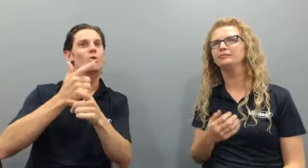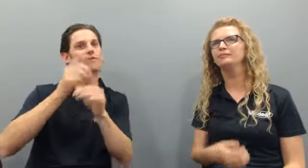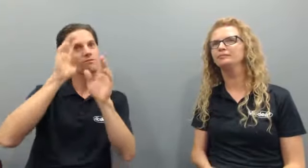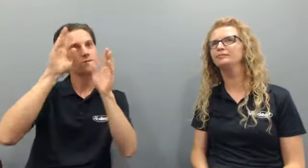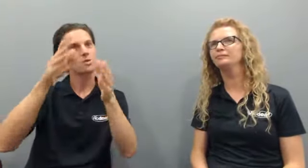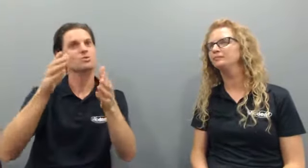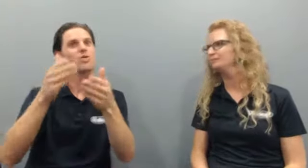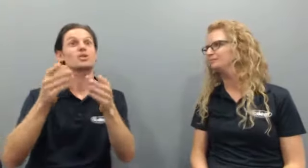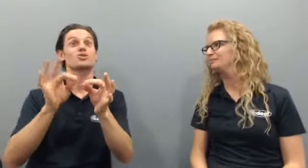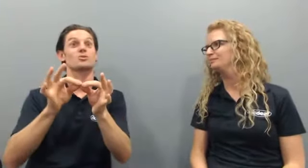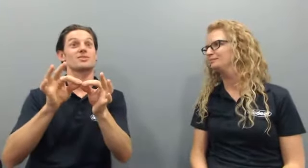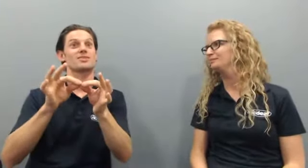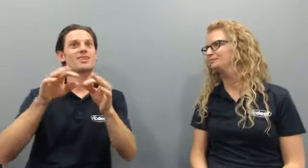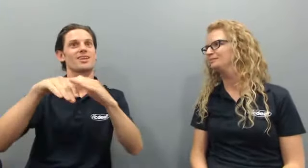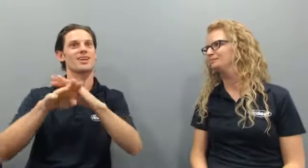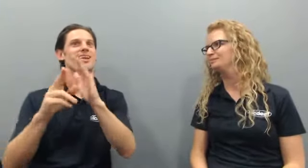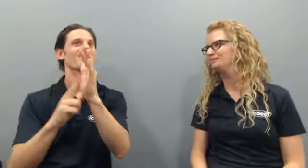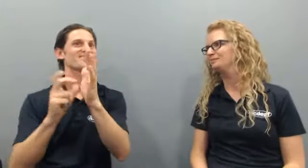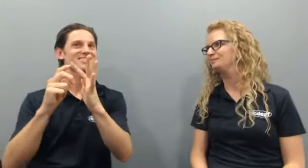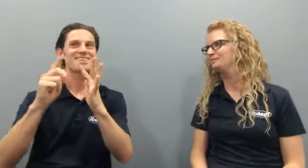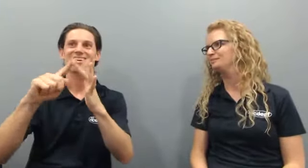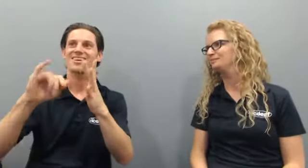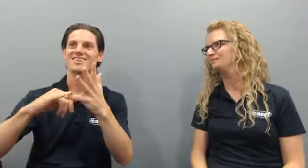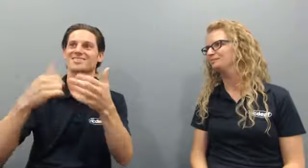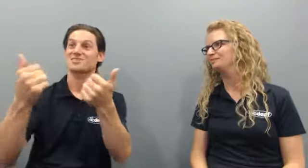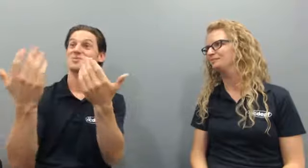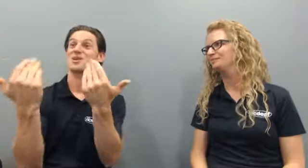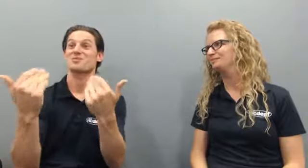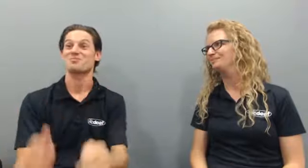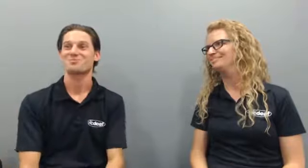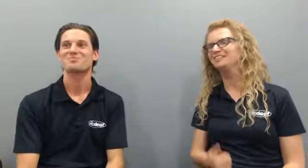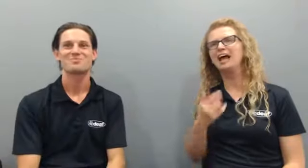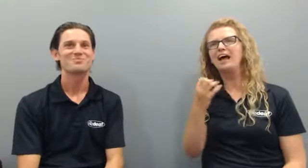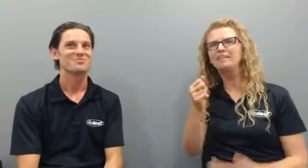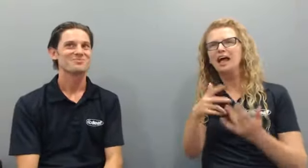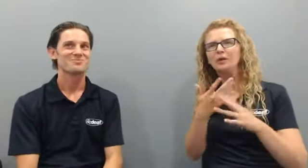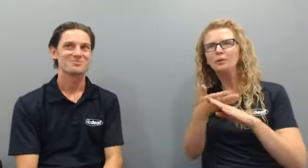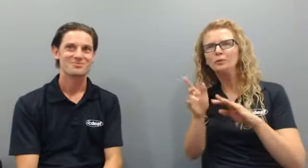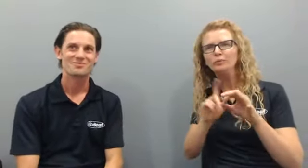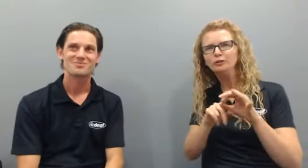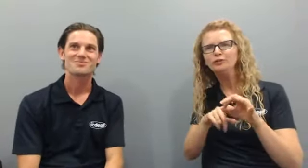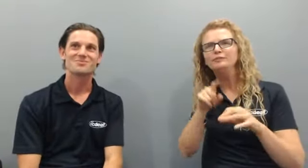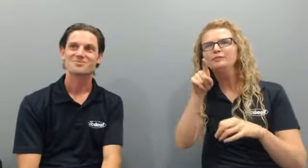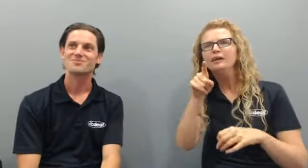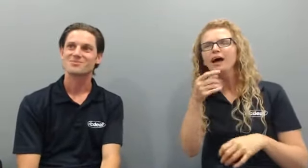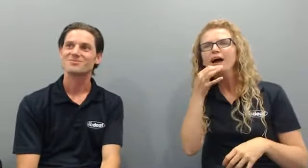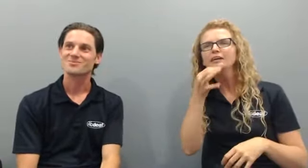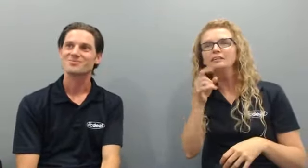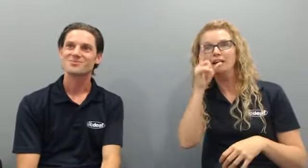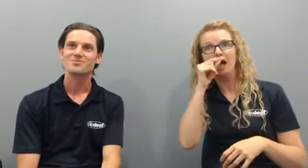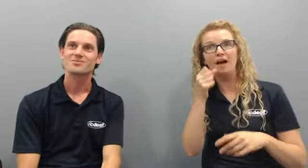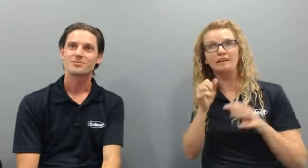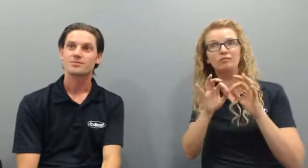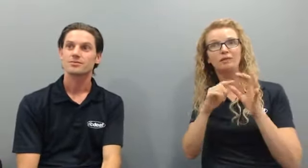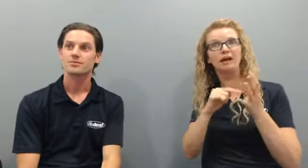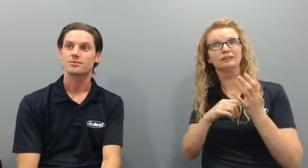we'll answer your questions. And the focus is on interpreting with the NDIS. There is another new question here.